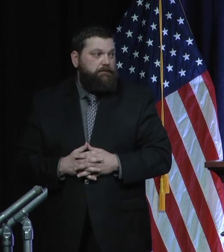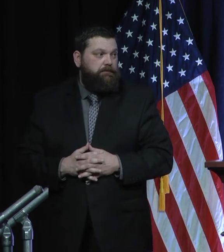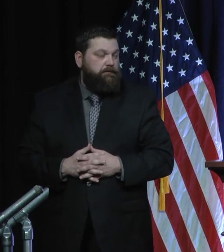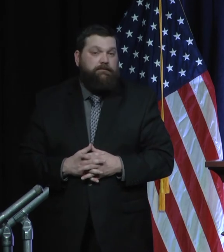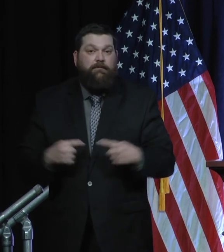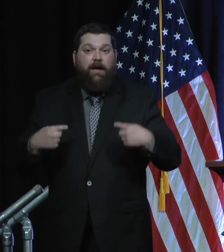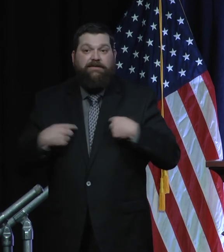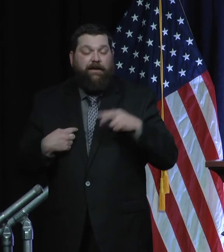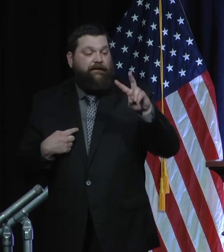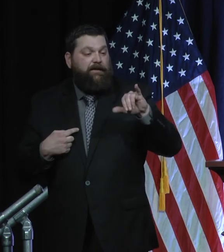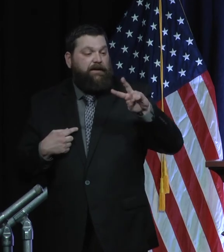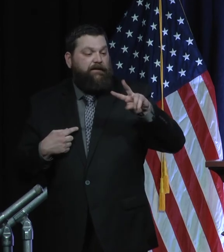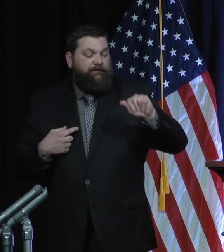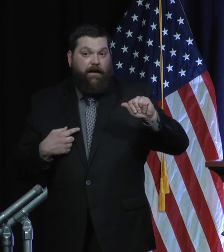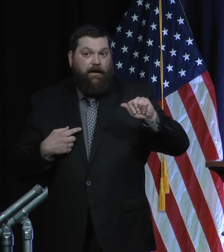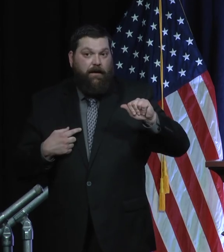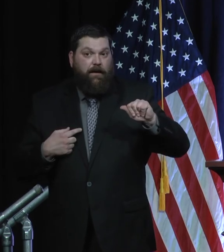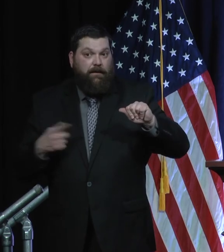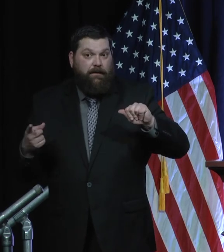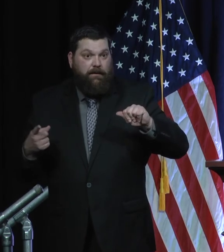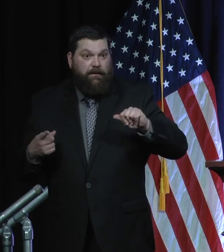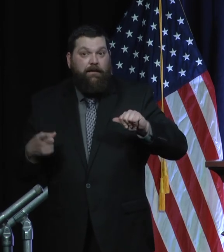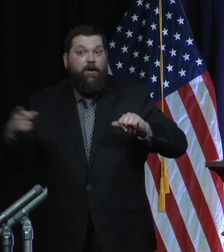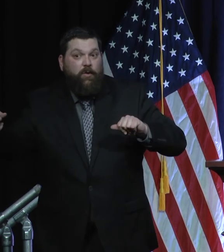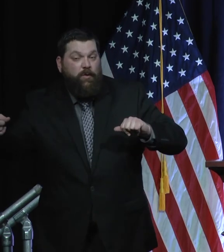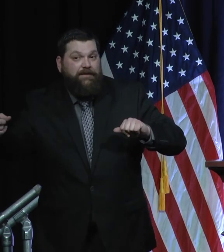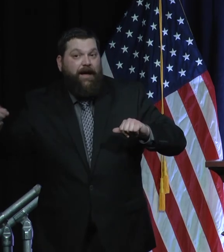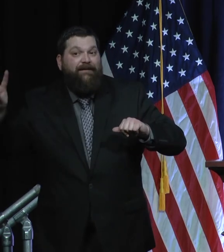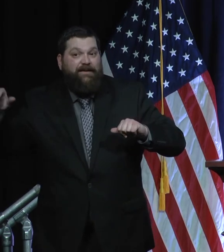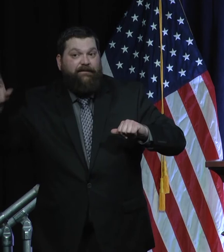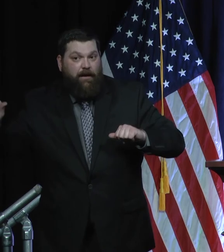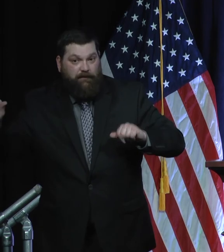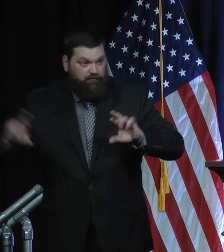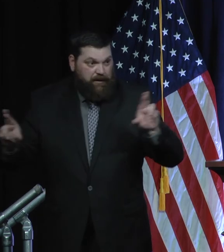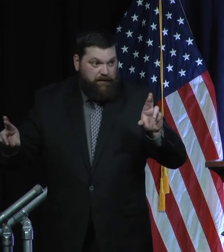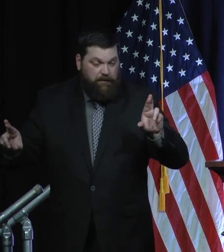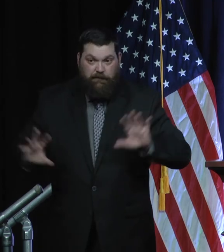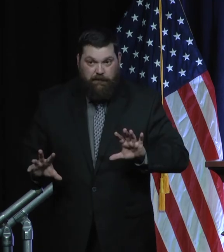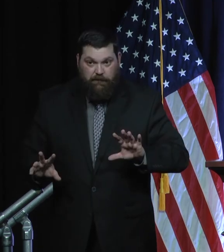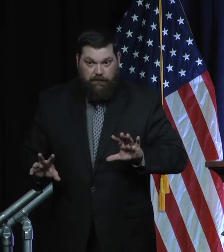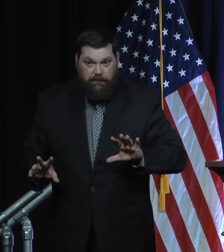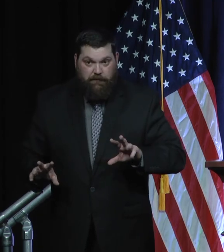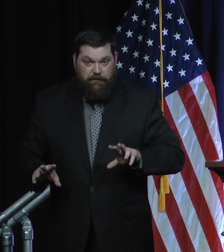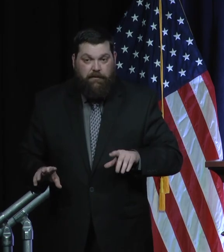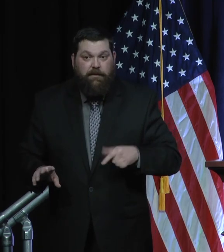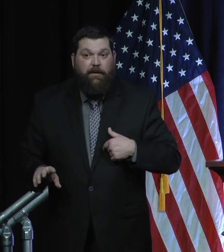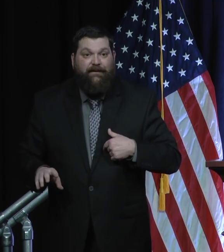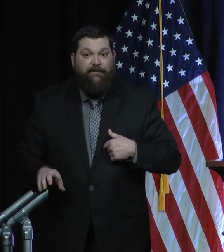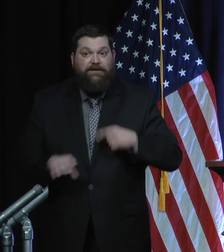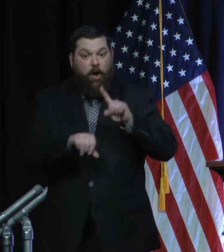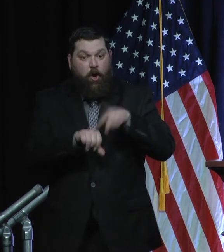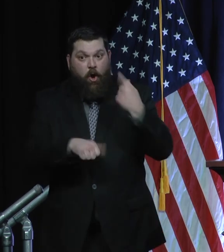When I say viva, Nelson Mandela, viva, you say viva. Are you with me? And when I say